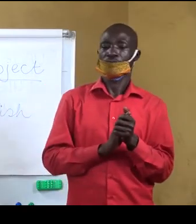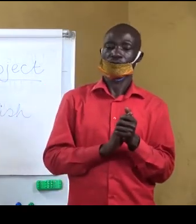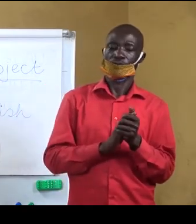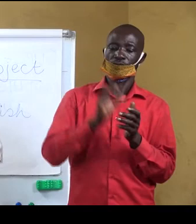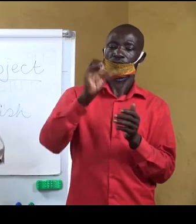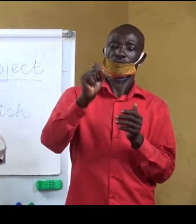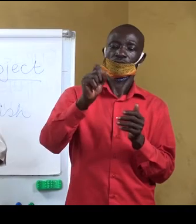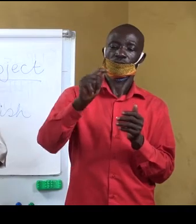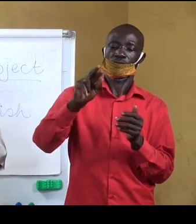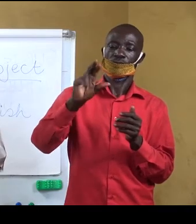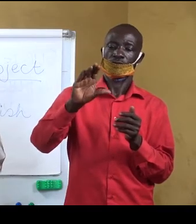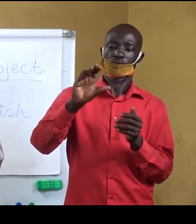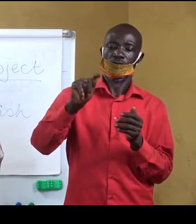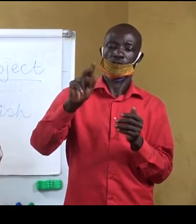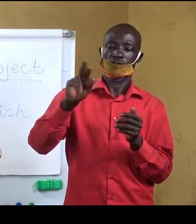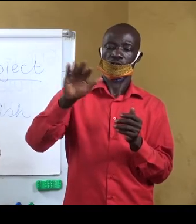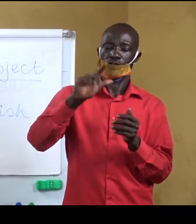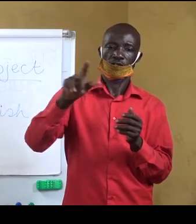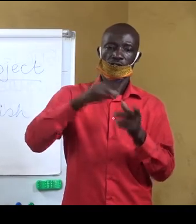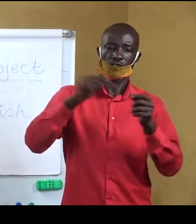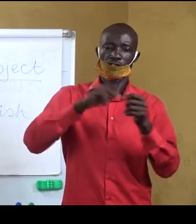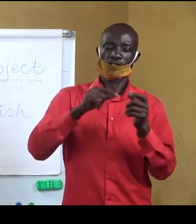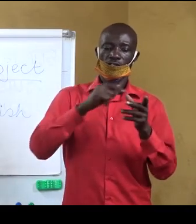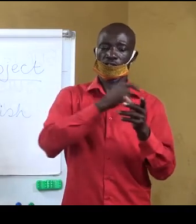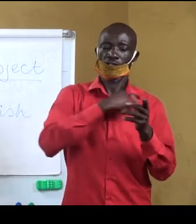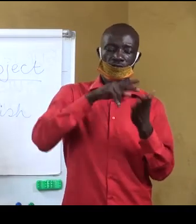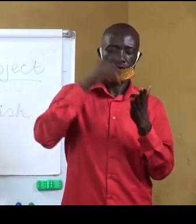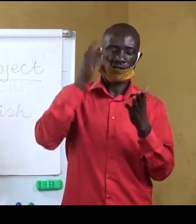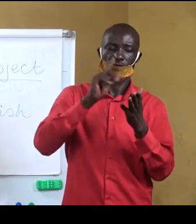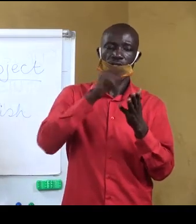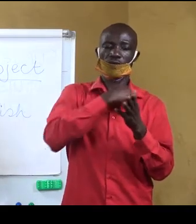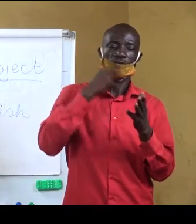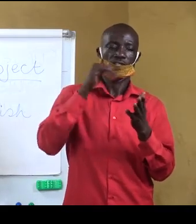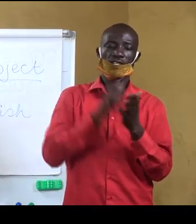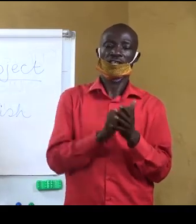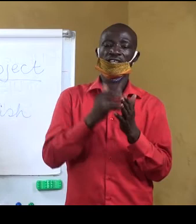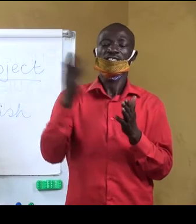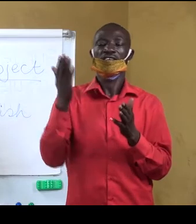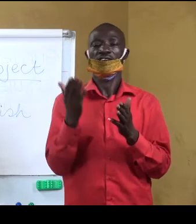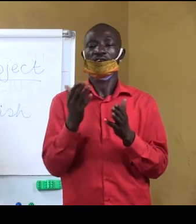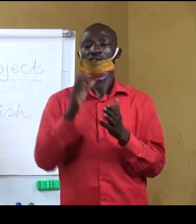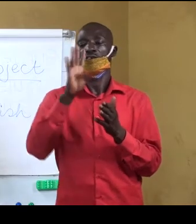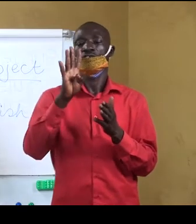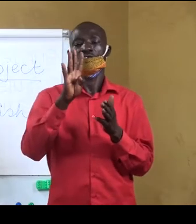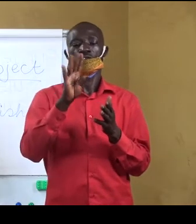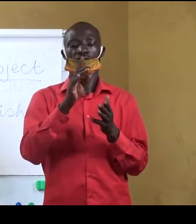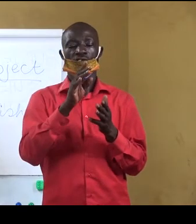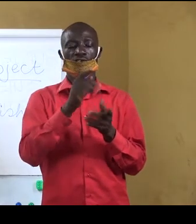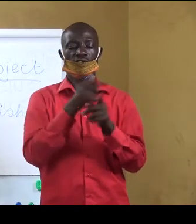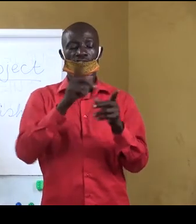Structural sentences we treated next, where we said that there are 4 different